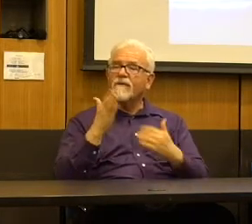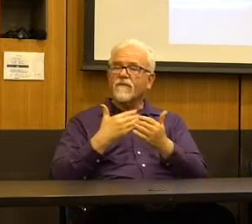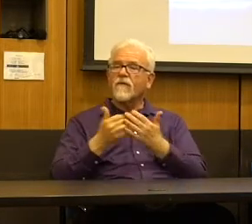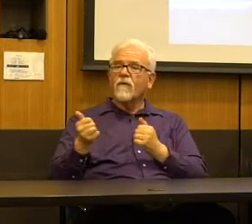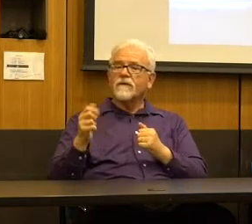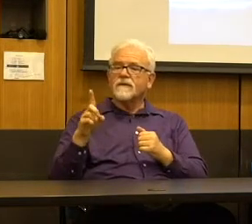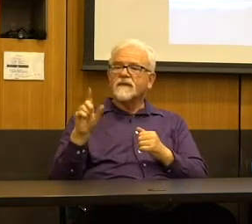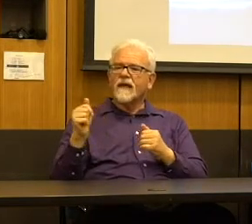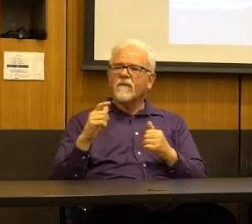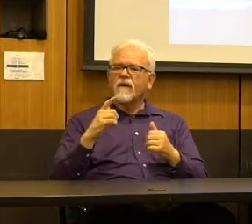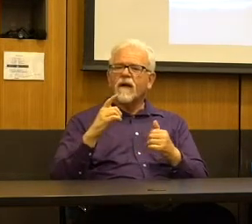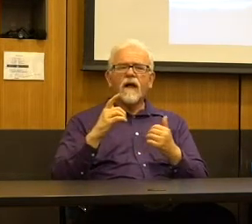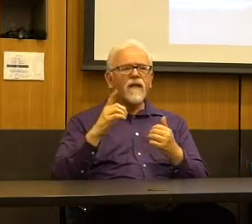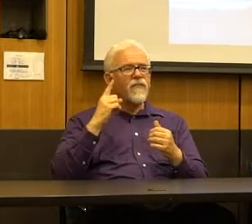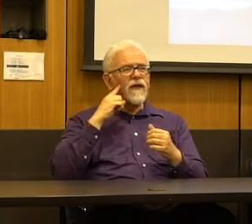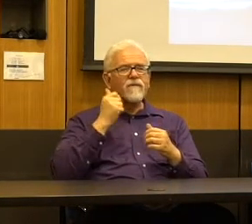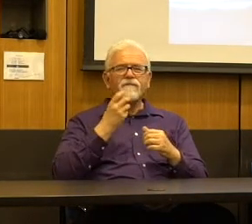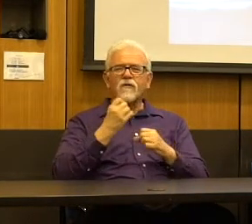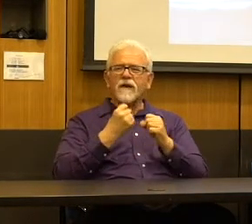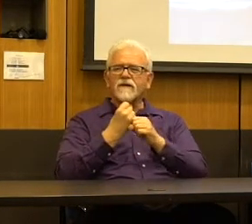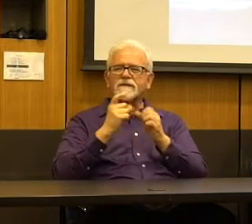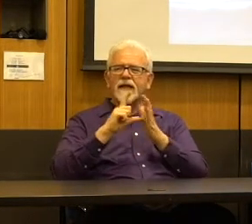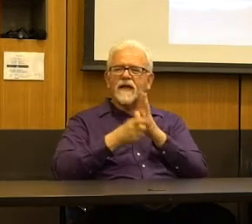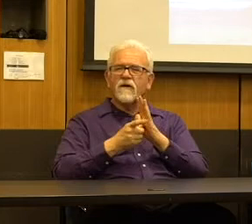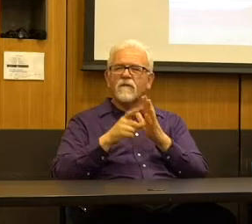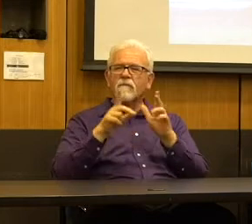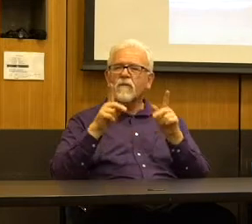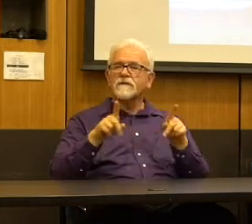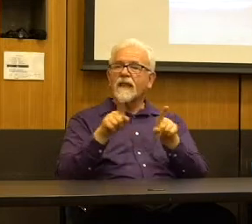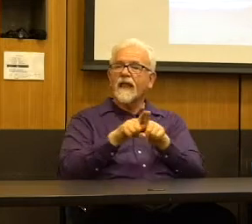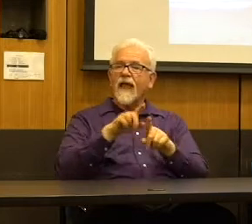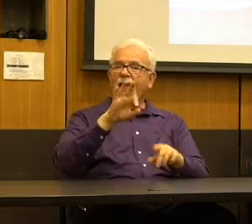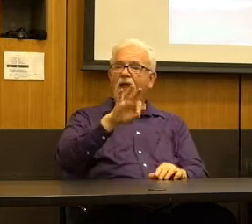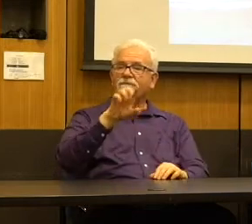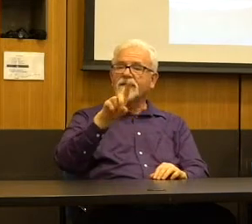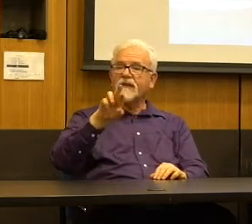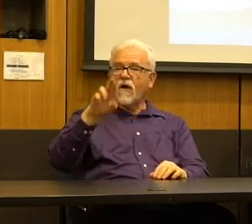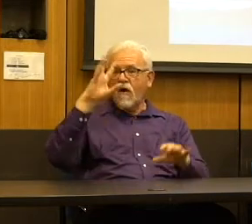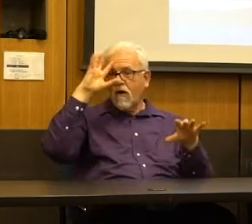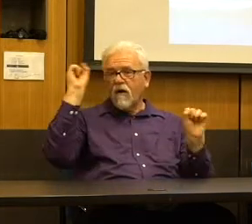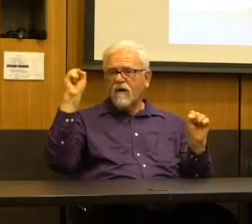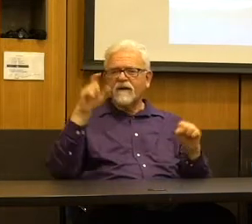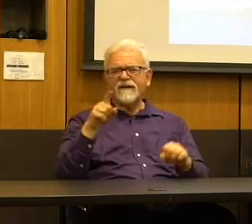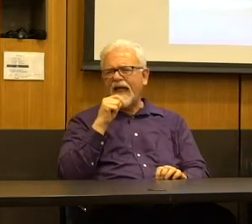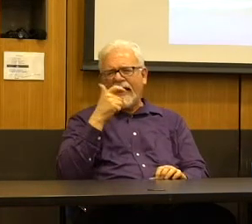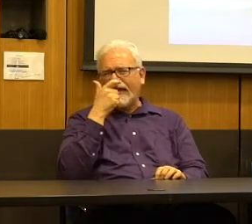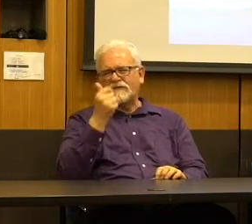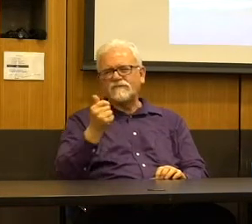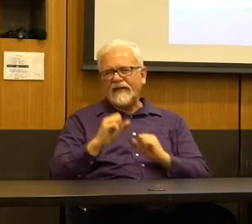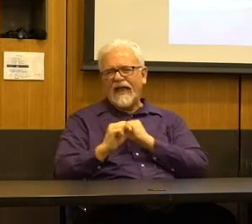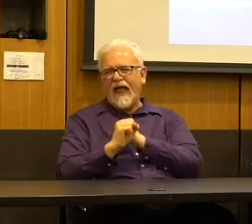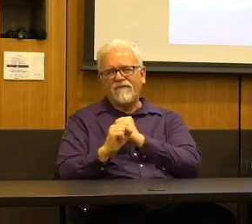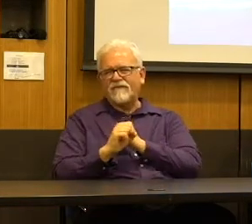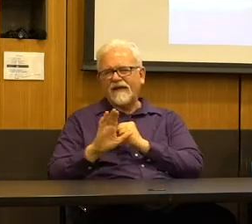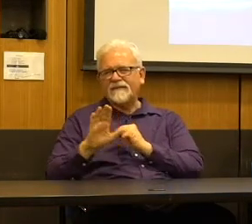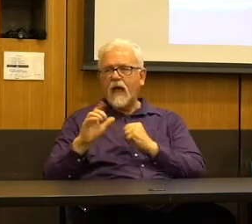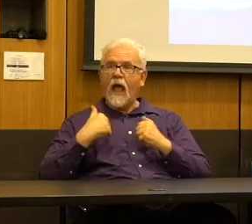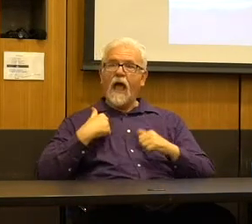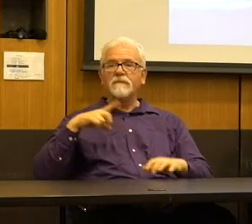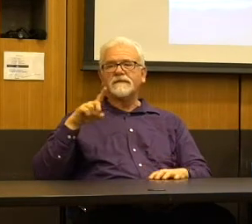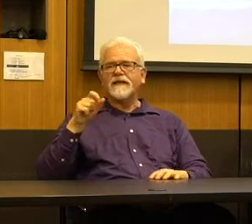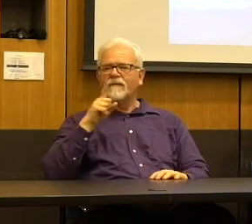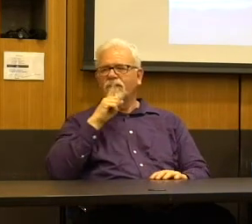think about somebody a few years later, like FDR, who, of course, was not at all interested in advertising his disability, but he used his